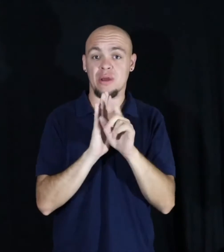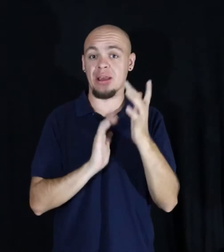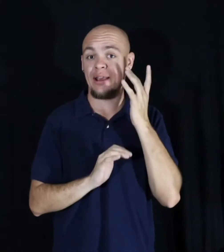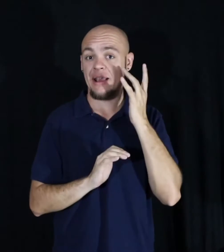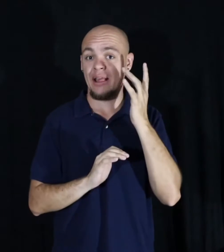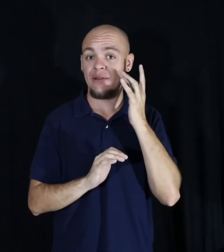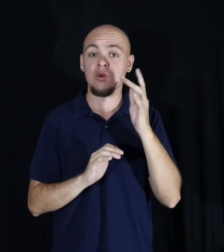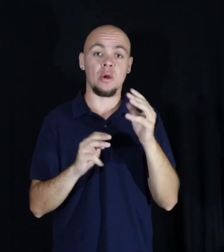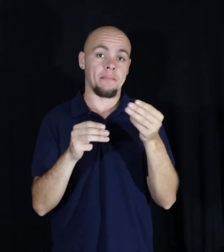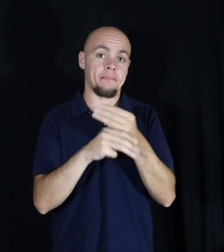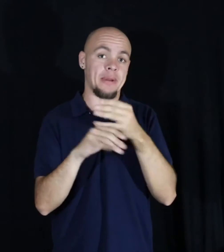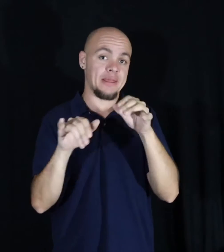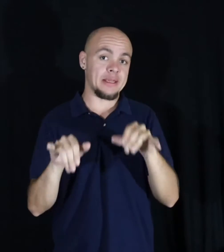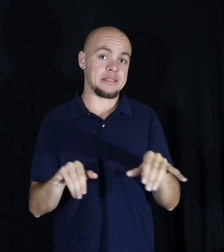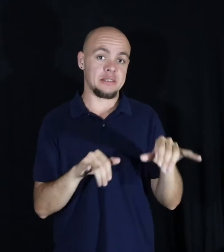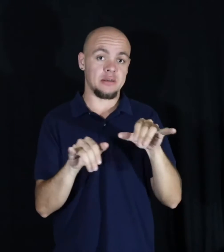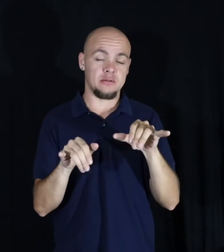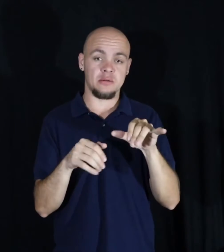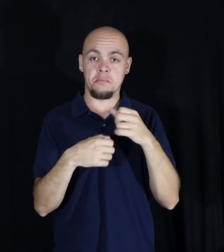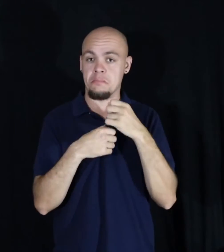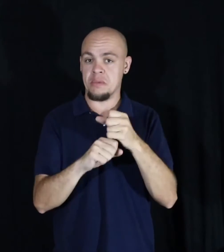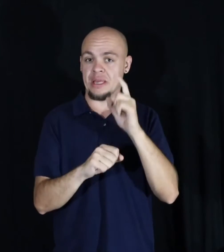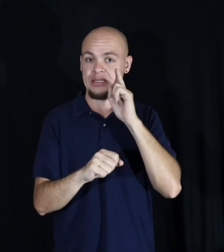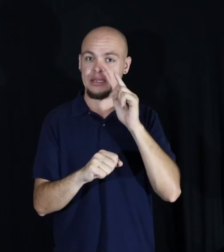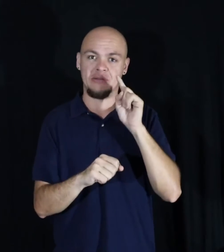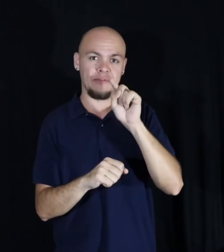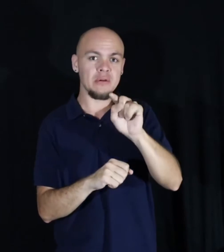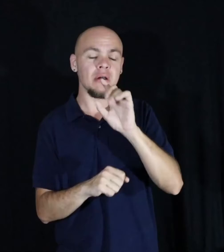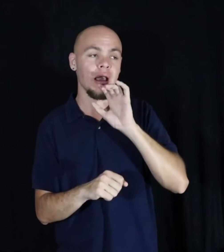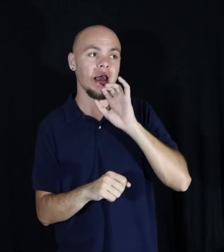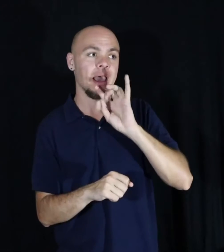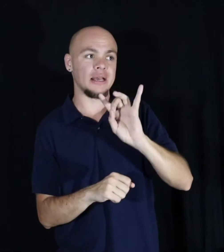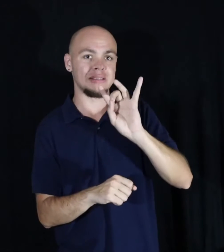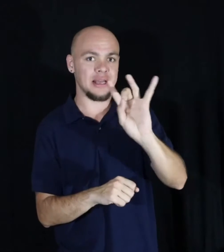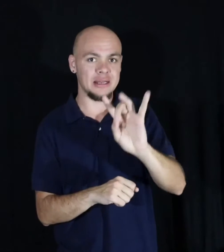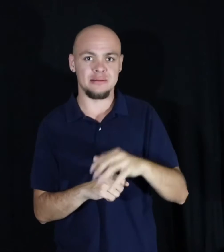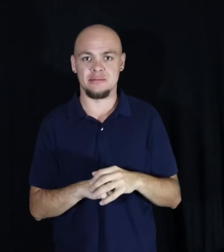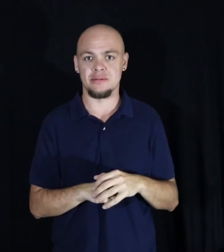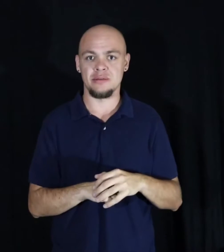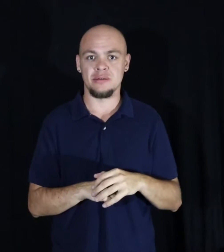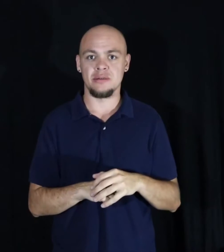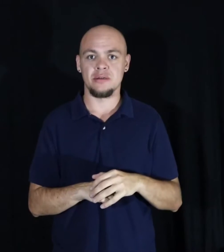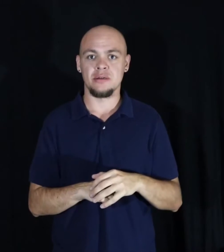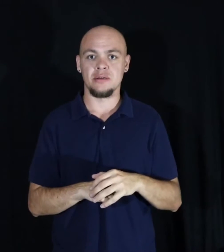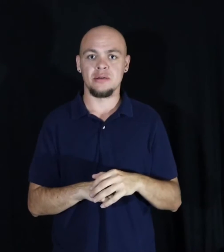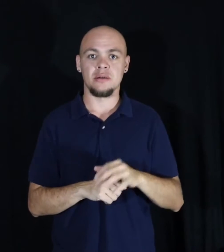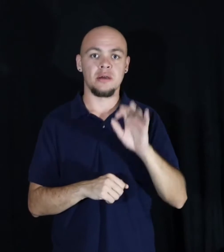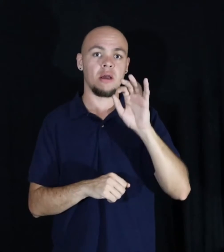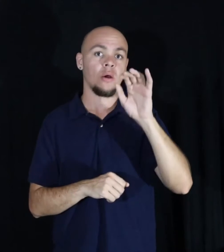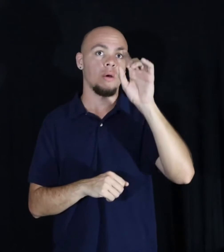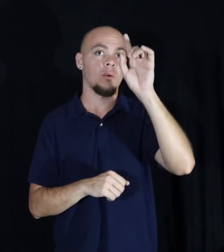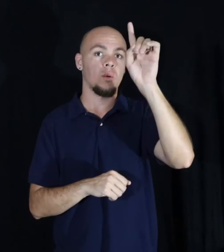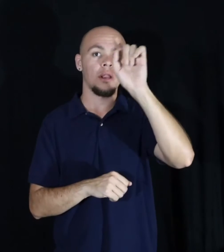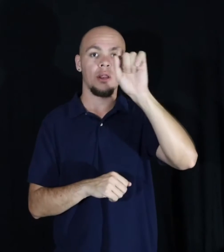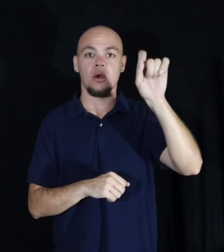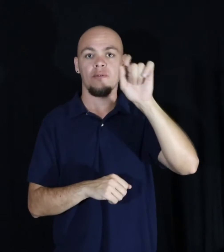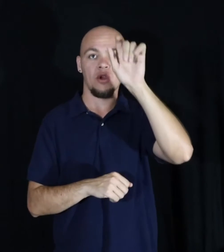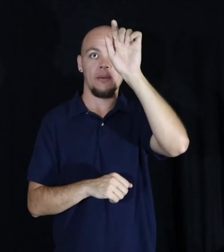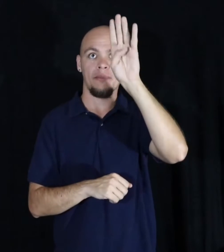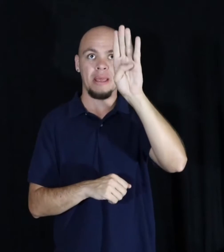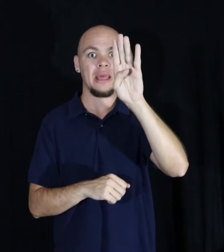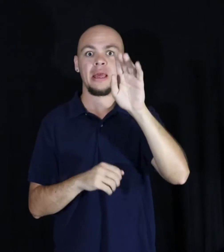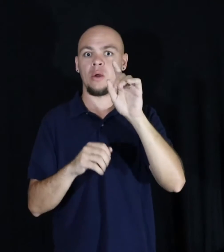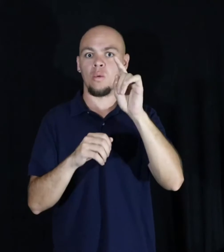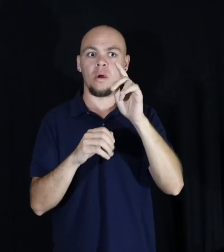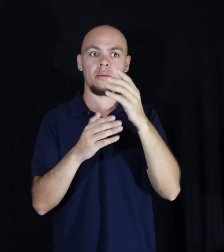math standard and see if it would make sense to an 8-year-old. Understand a fraction 1 over b as a quantity formed by one